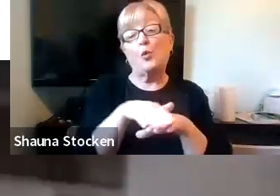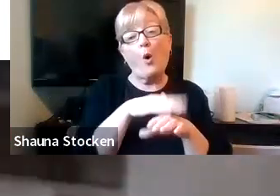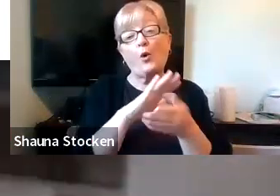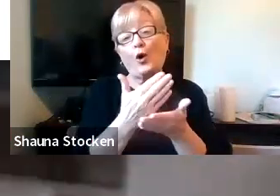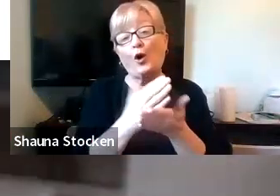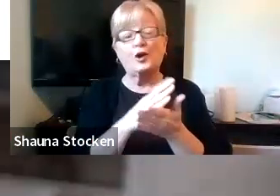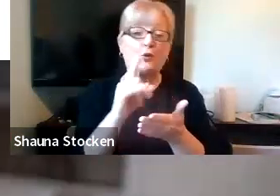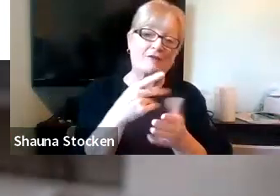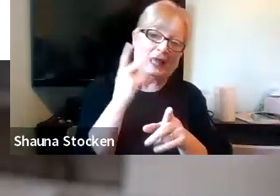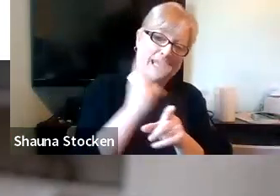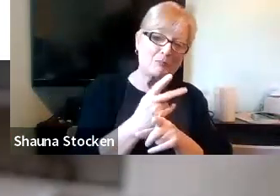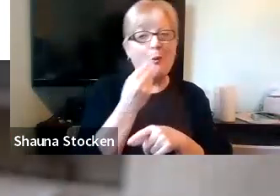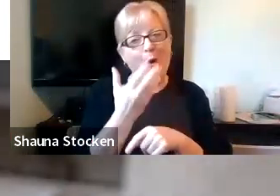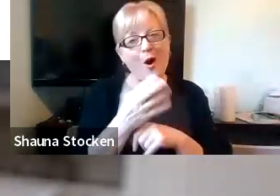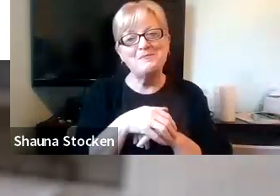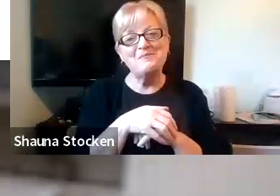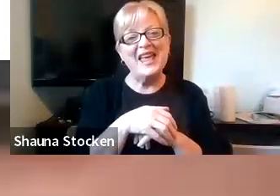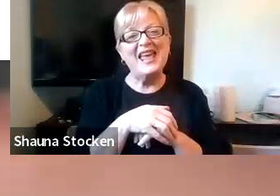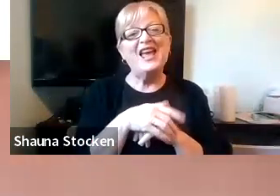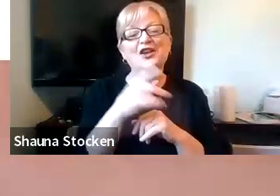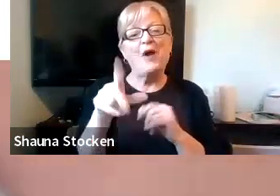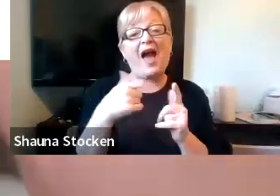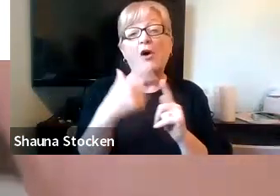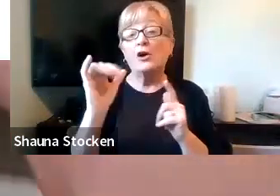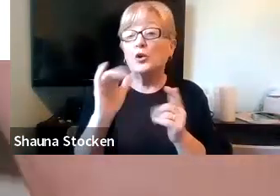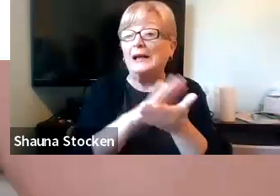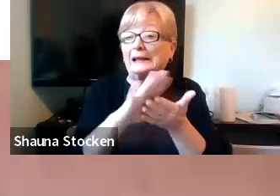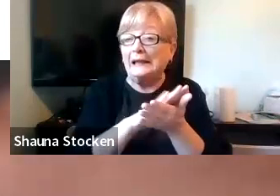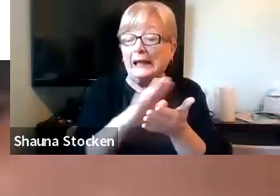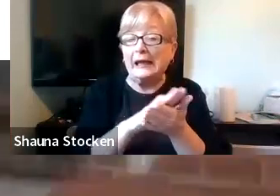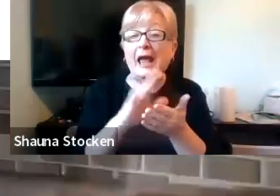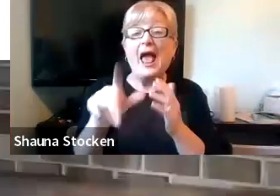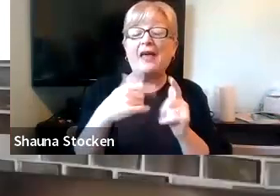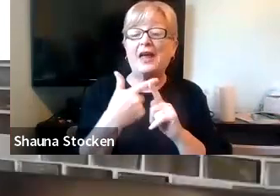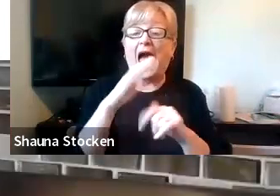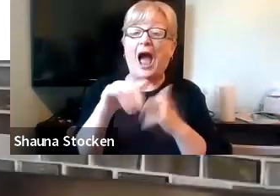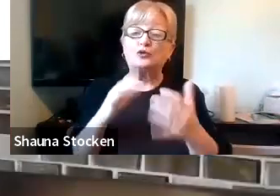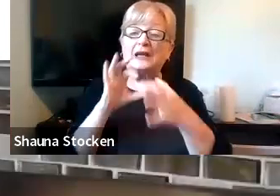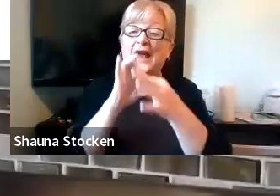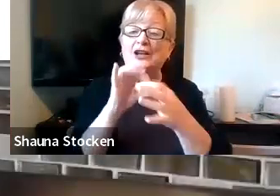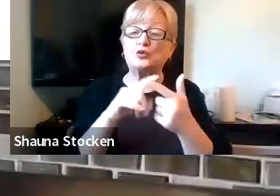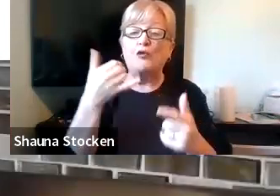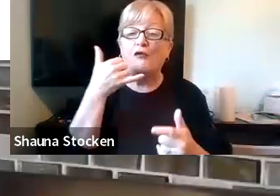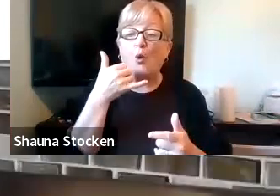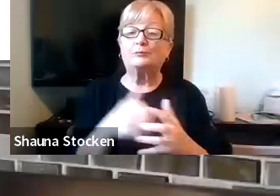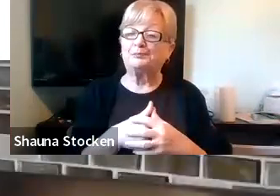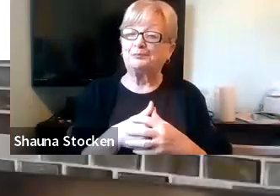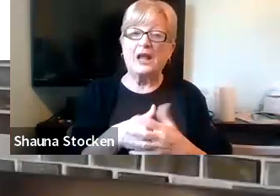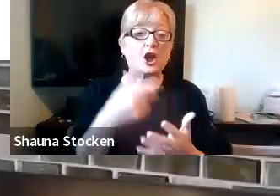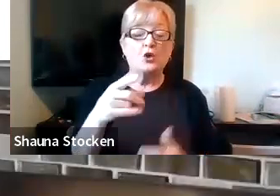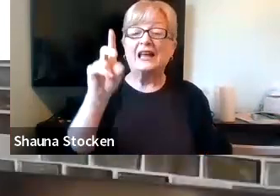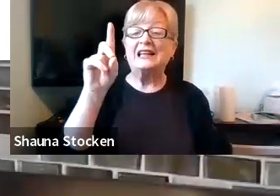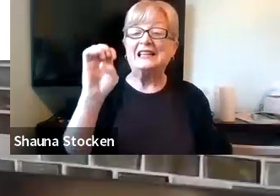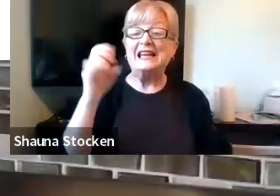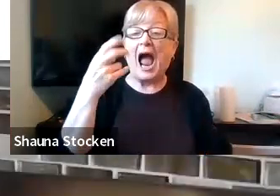keep warm. Then you've got your settings. You've got a cleaning function, and you got connect to connect your phone. So dehydrate, that's cool. So you can dehydrate fruits